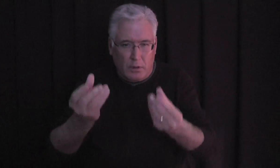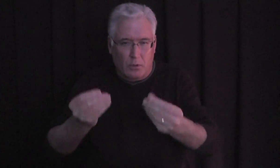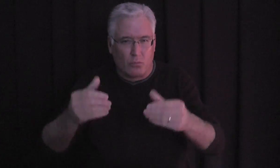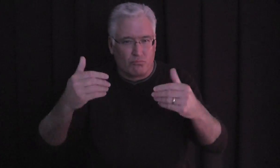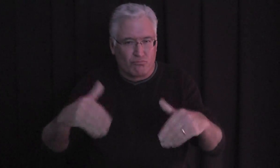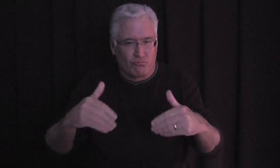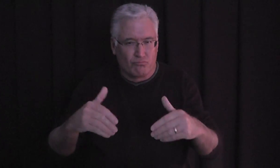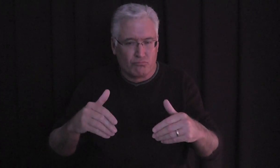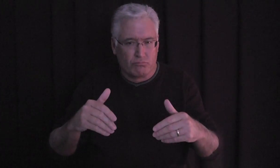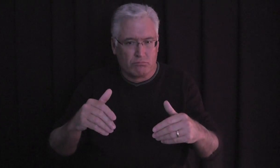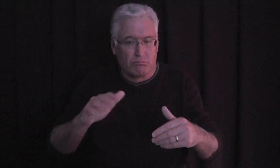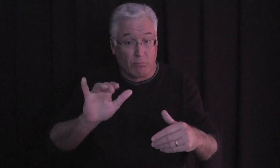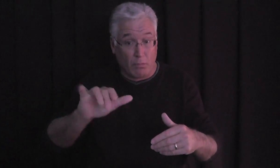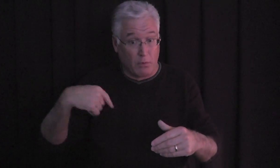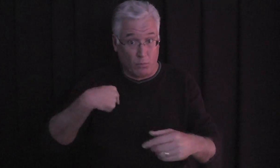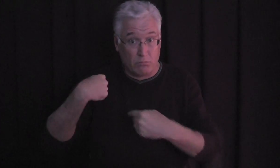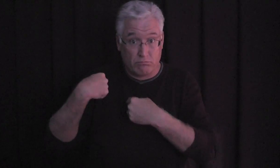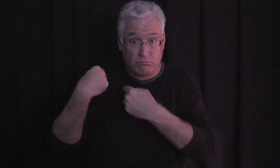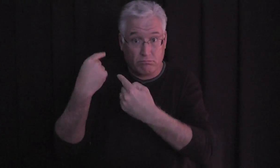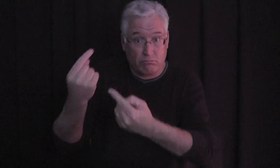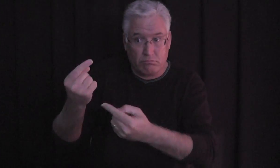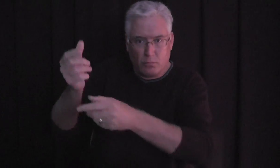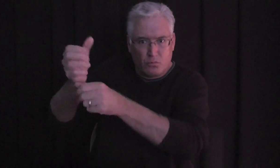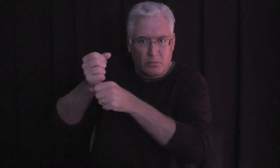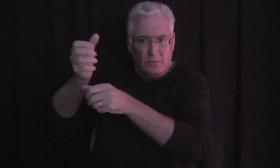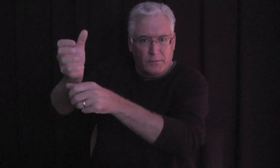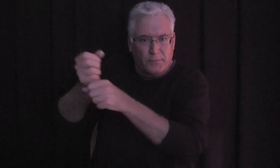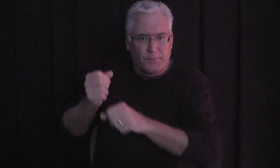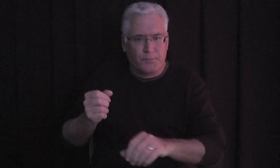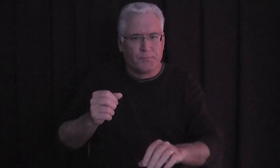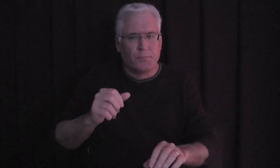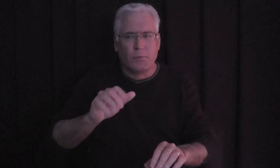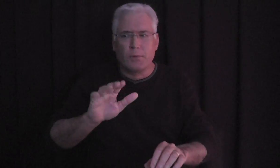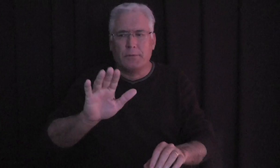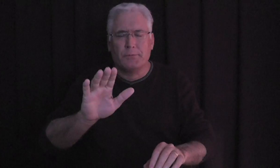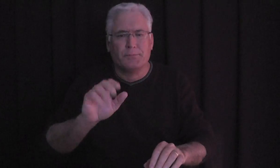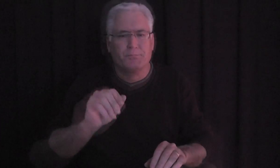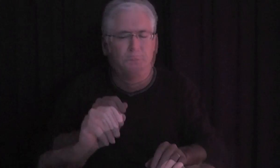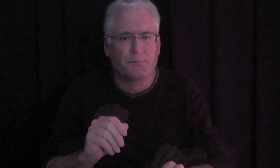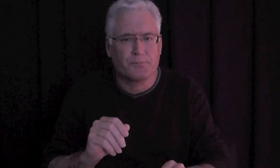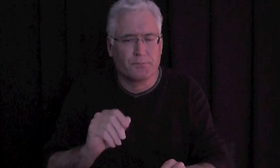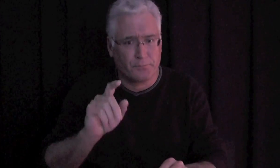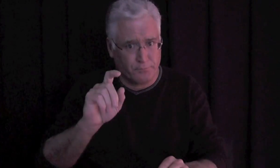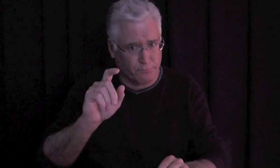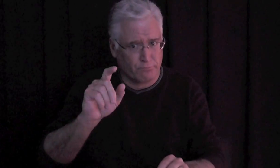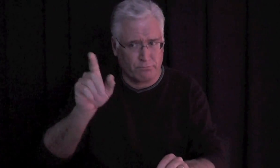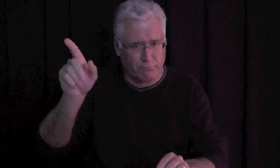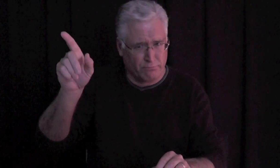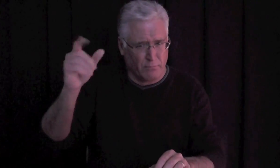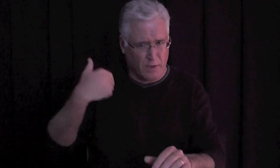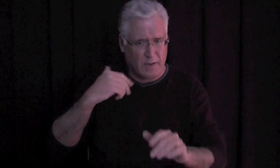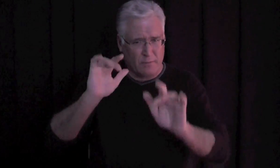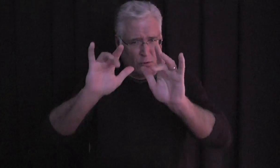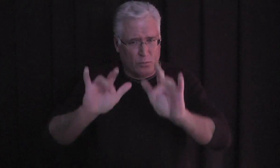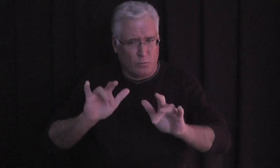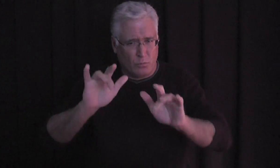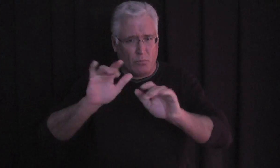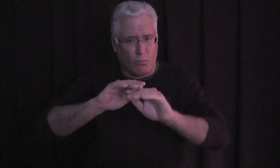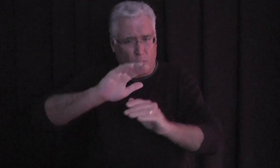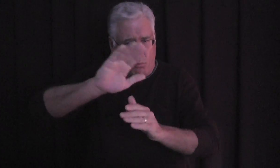his mercy, his tender mercies that he's given us. All the blessings we've received from him. Does